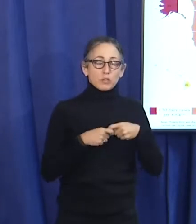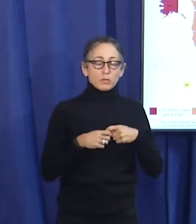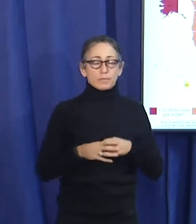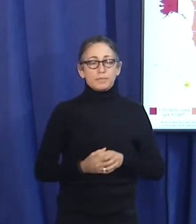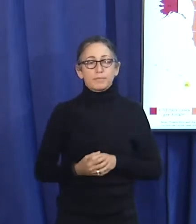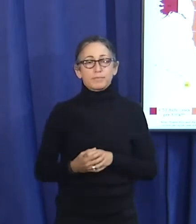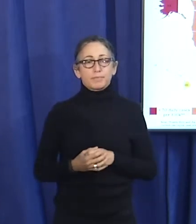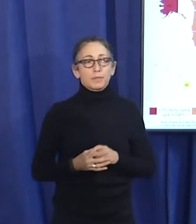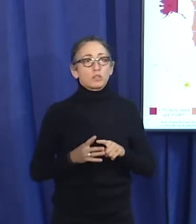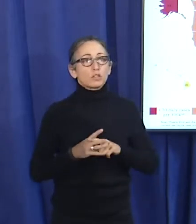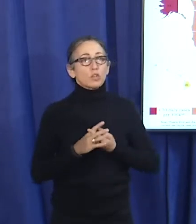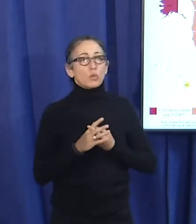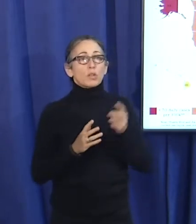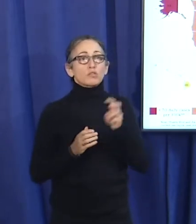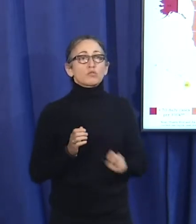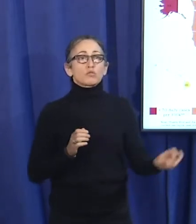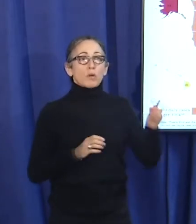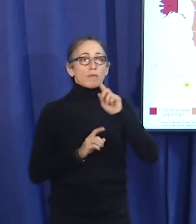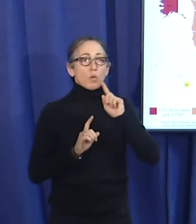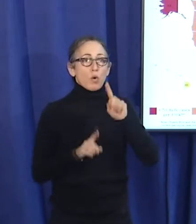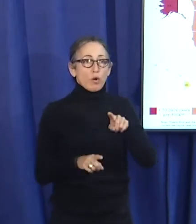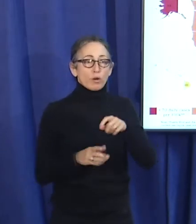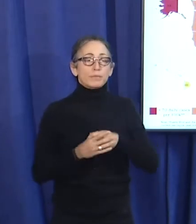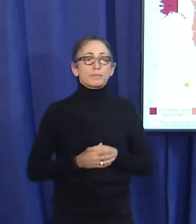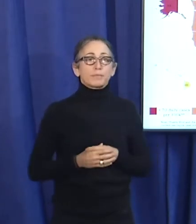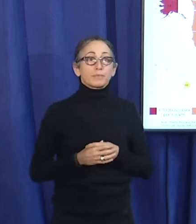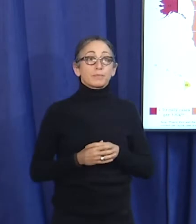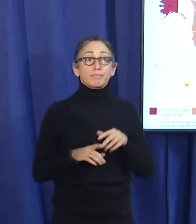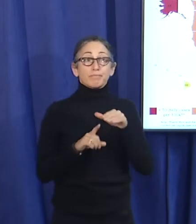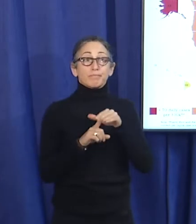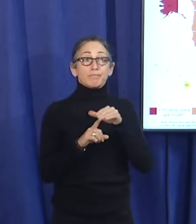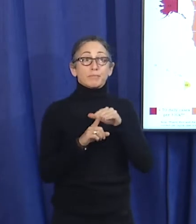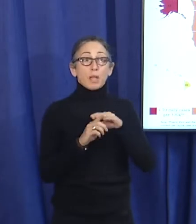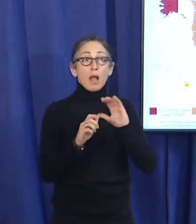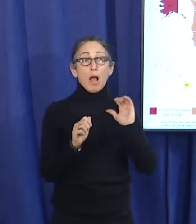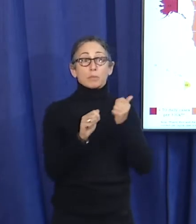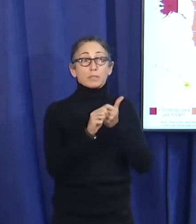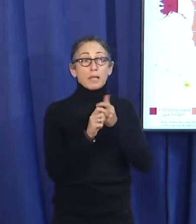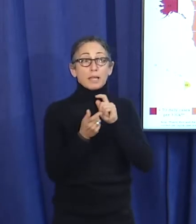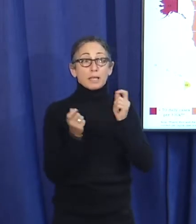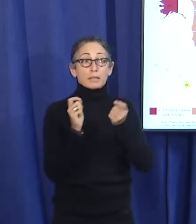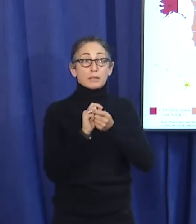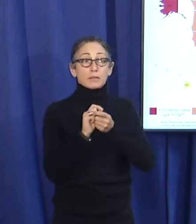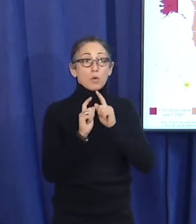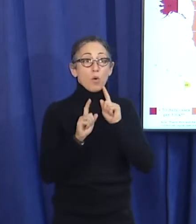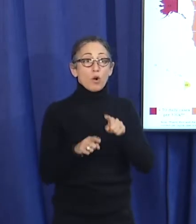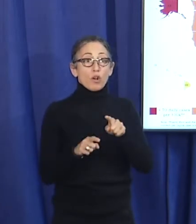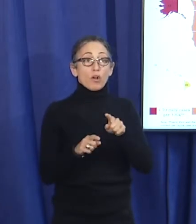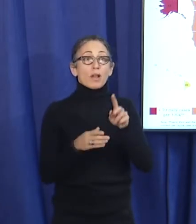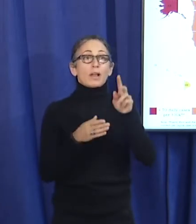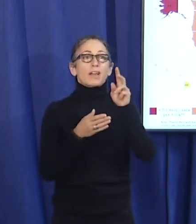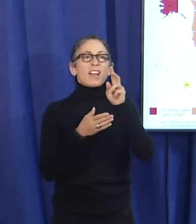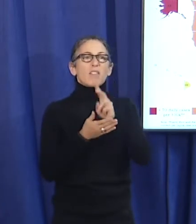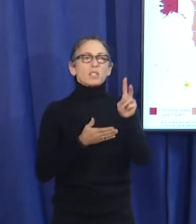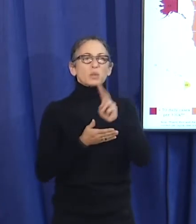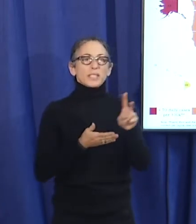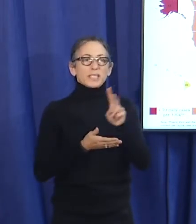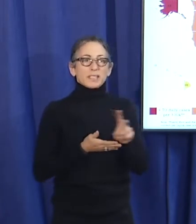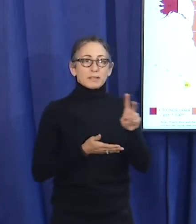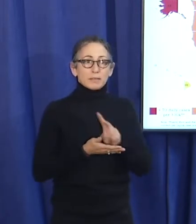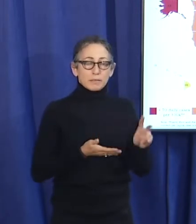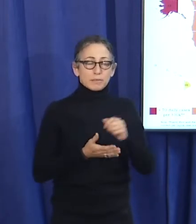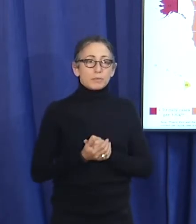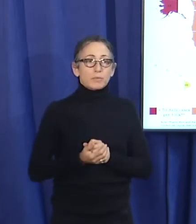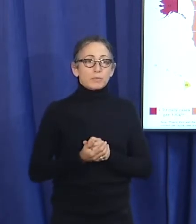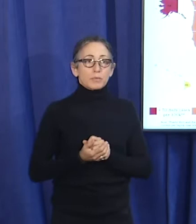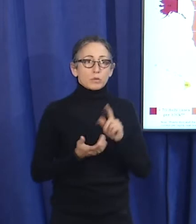So let's start with our travel order update. As a reminder, we are updating the travel order every other week at this point. And as you can